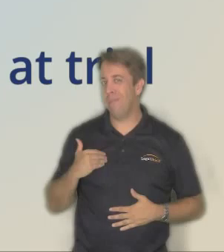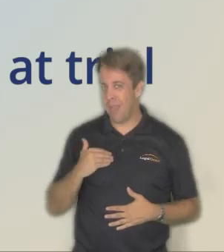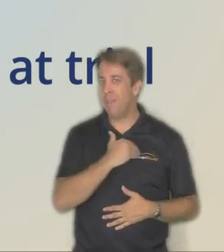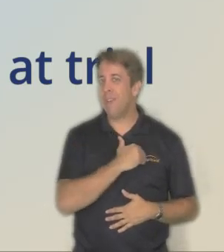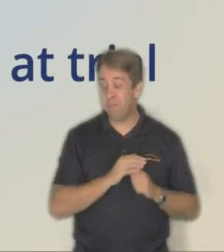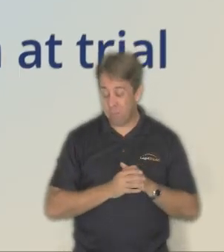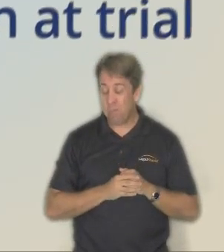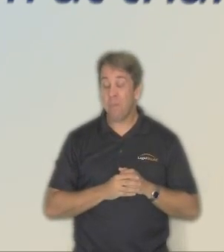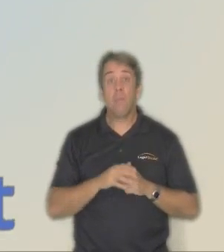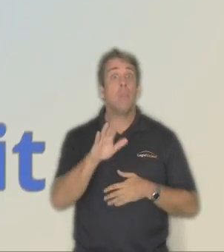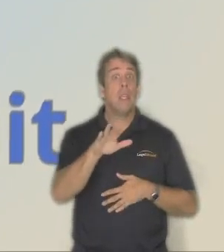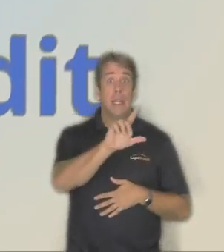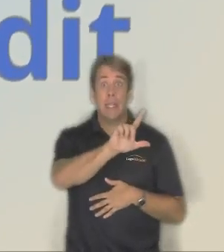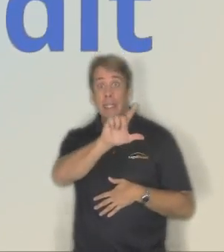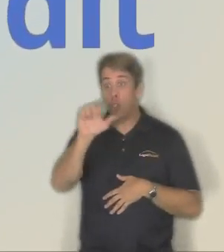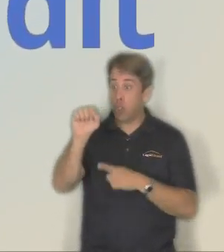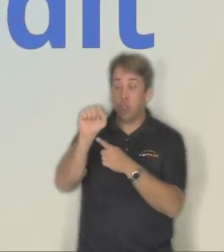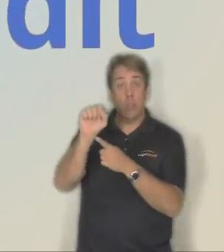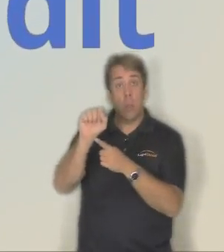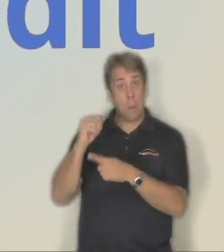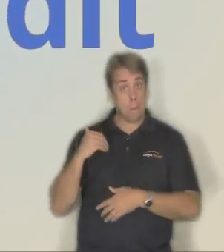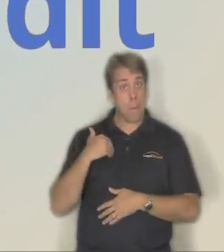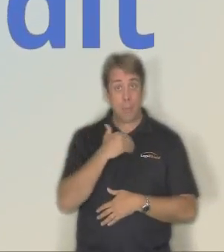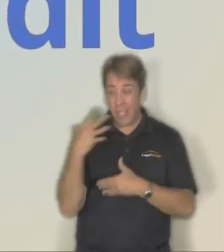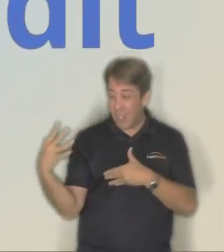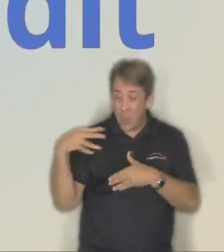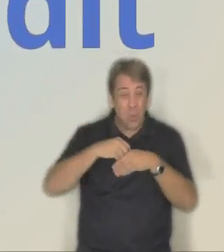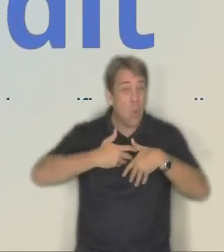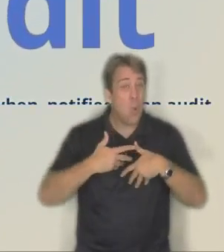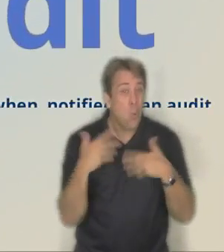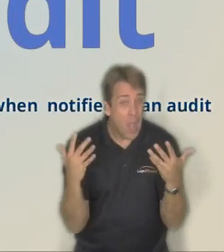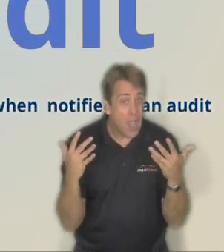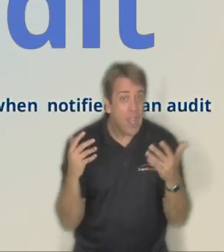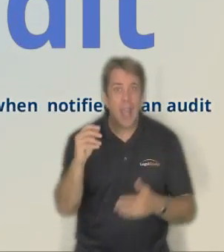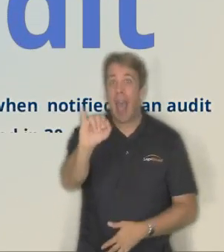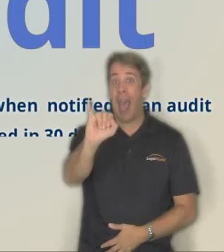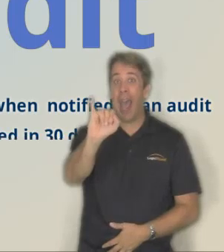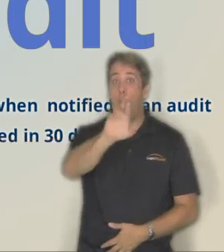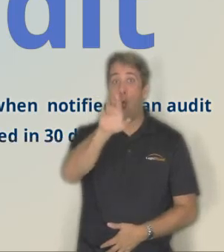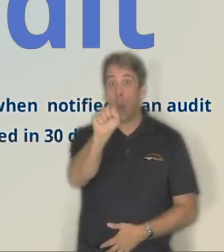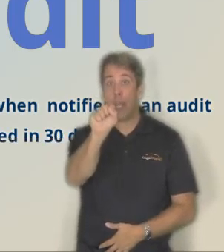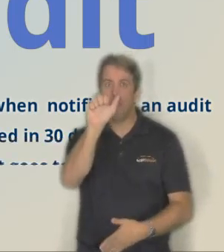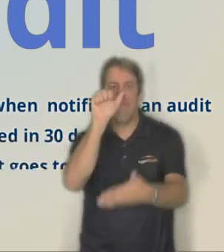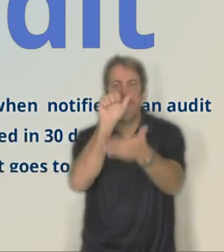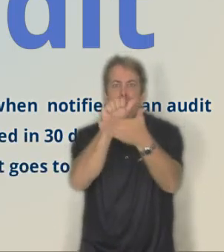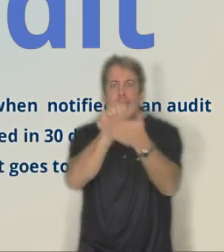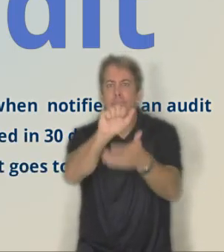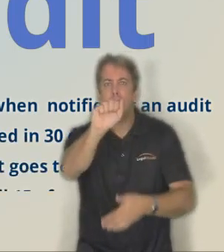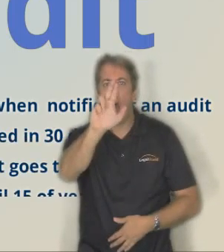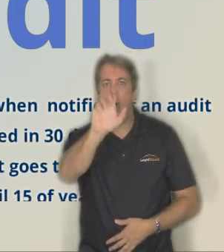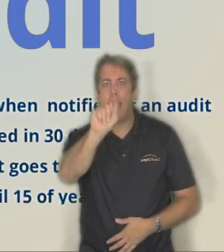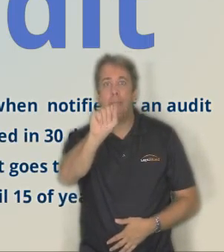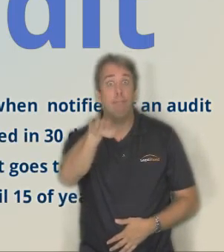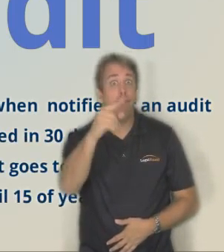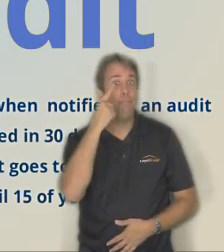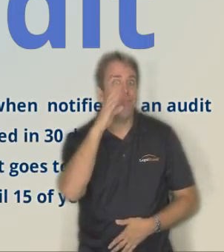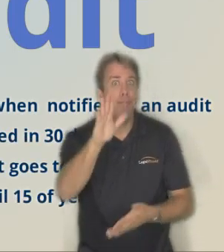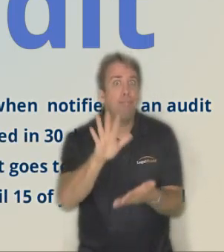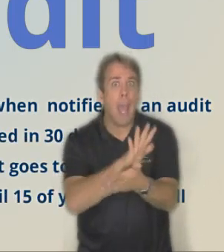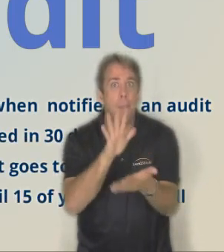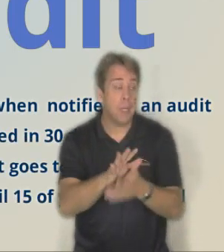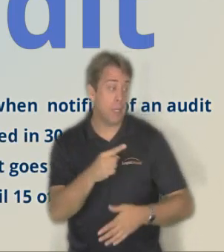benefits. A Legal Shield membership also provides up to 50 hours of professional tax attorney services if you're